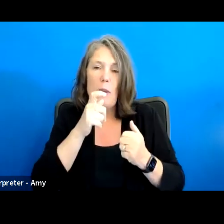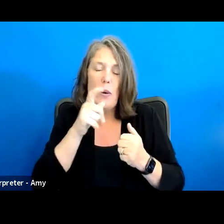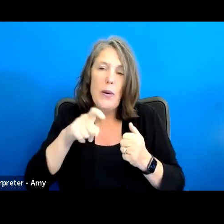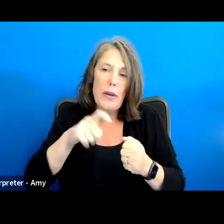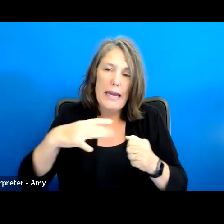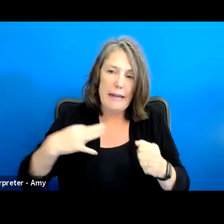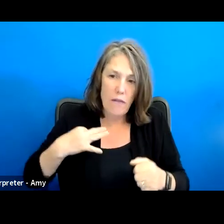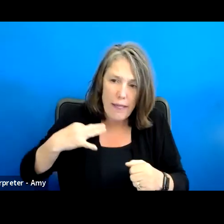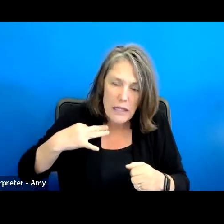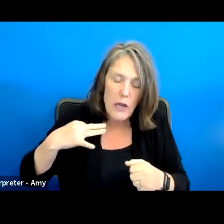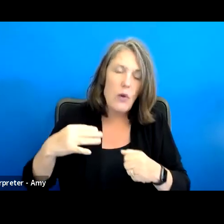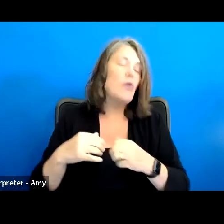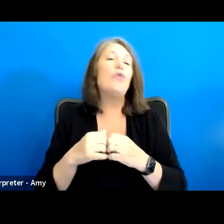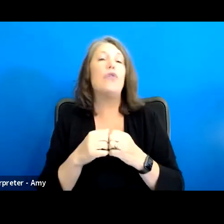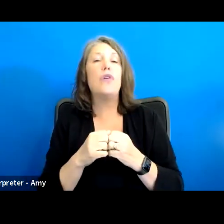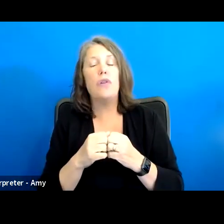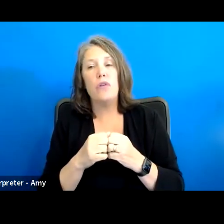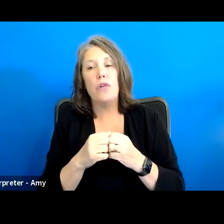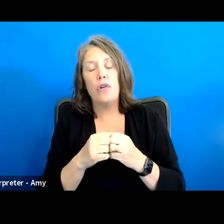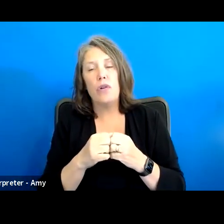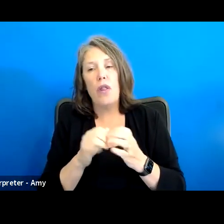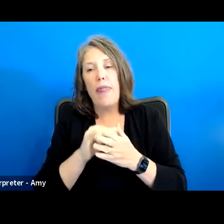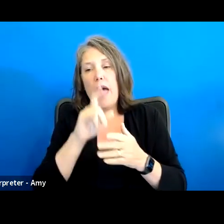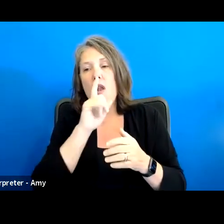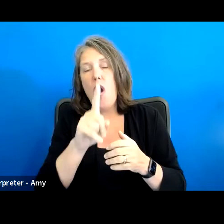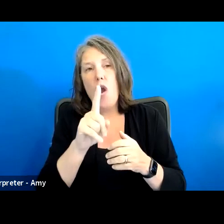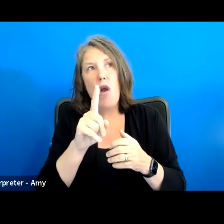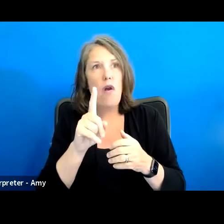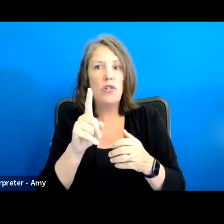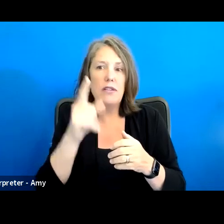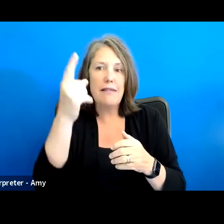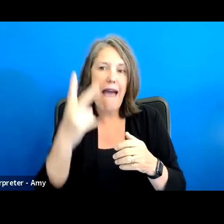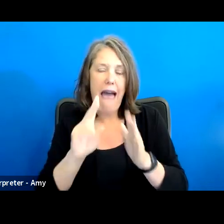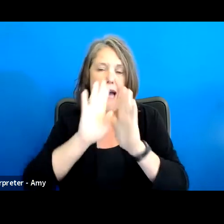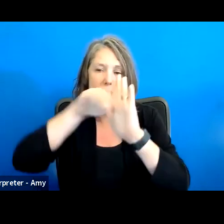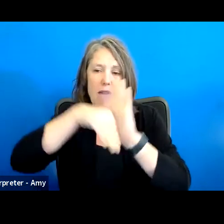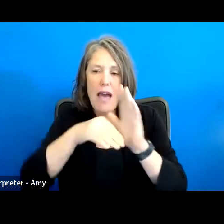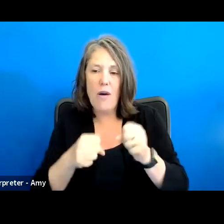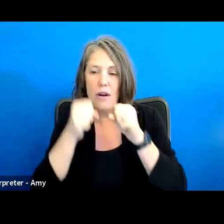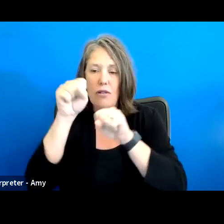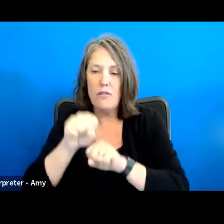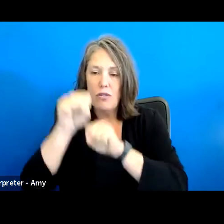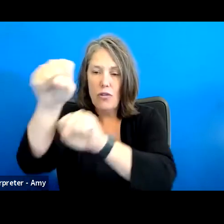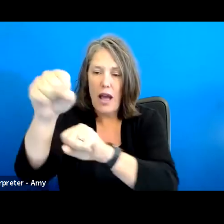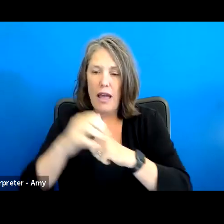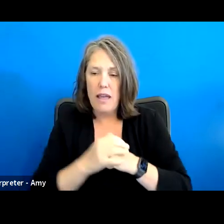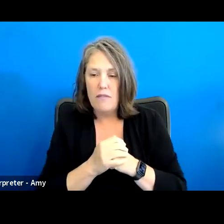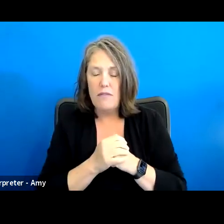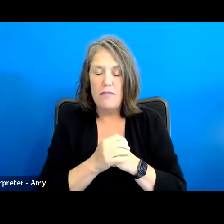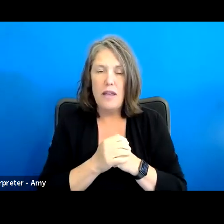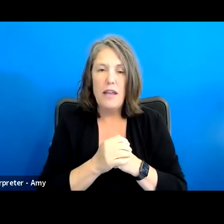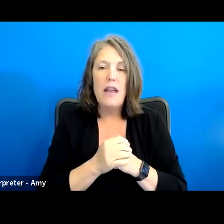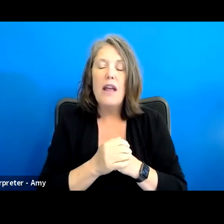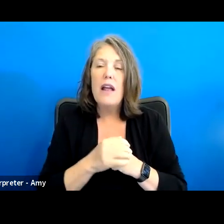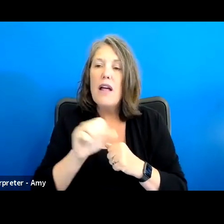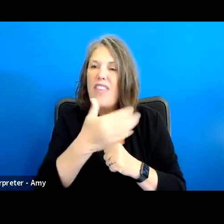of volunteers that are just, a half-hour drive away. And the other great thing about this